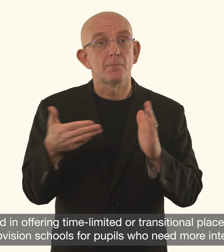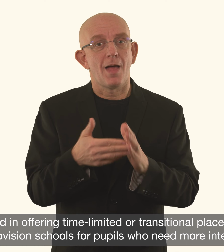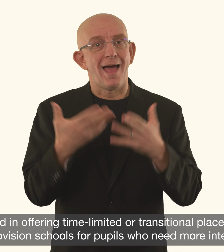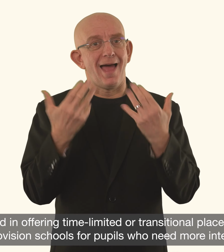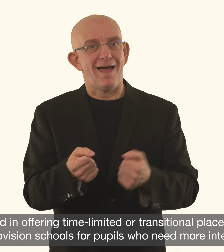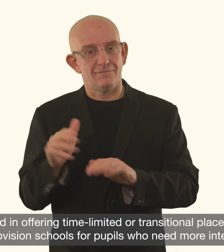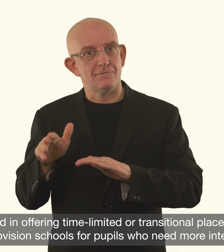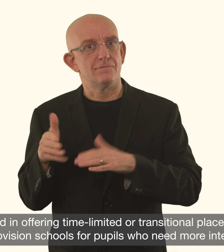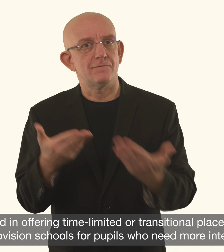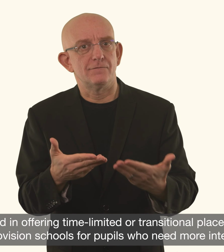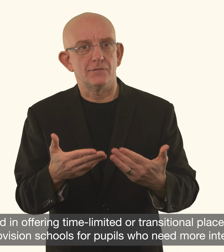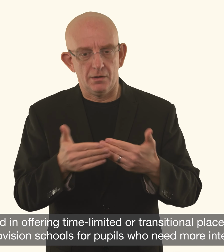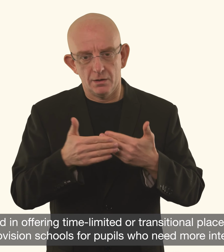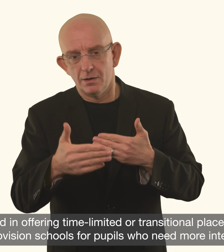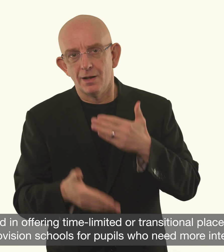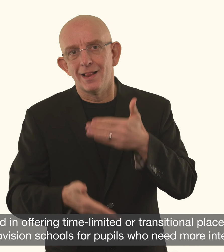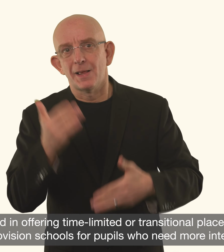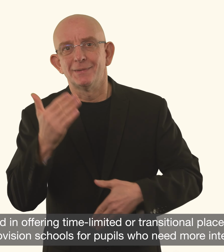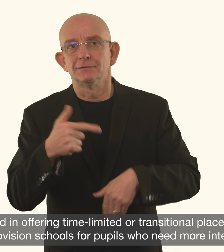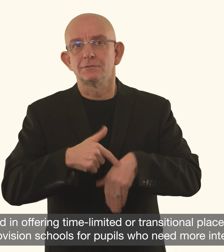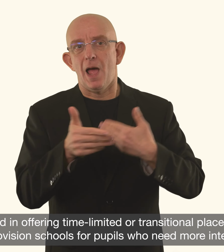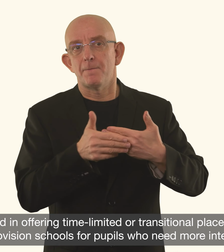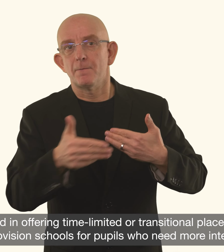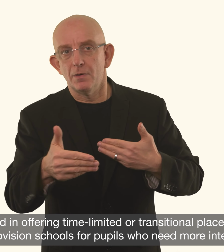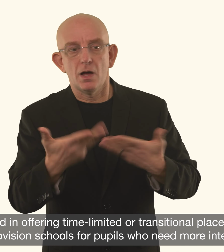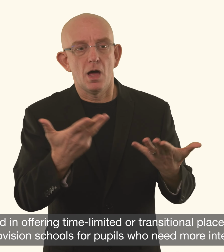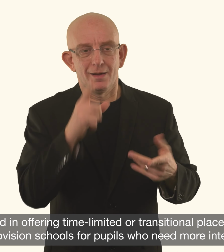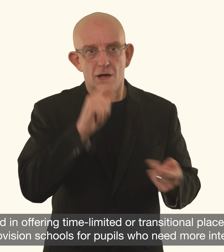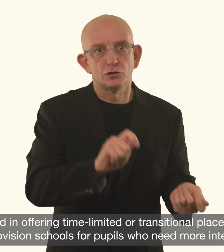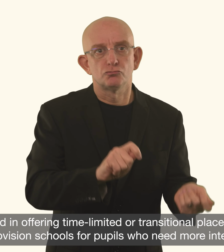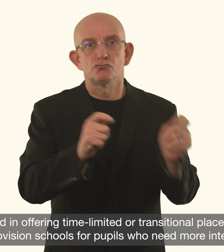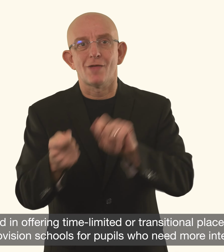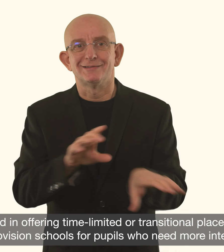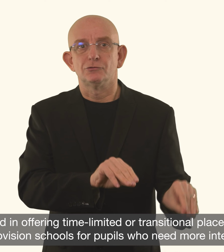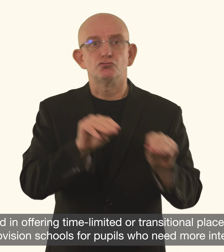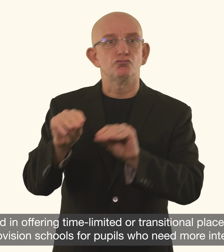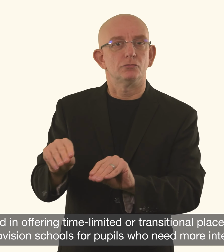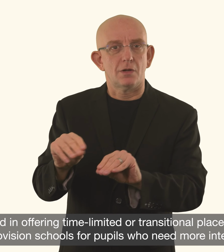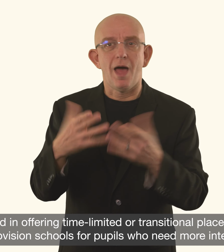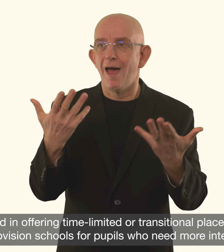limited or transitional places in alternative provision schools for pupils who need more intensive support.